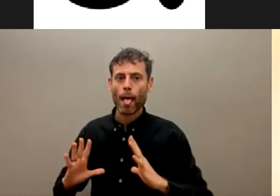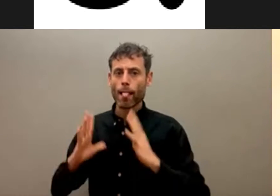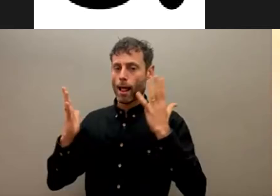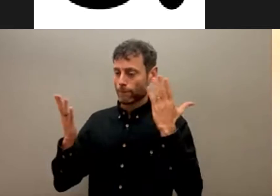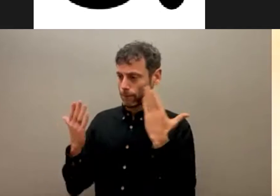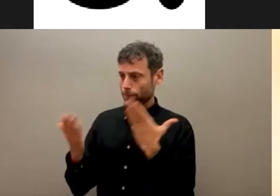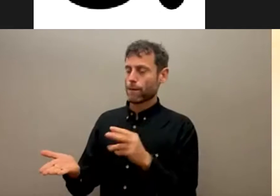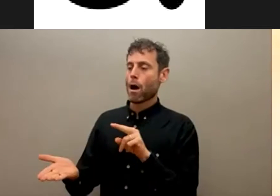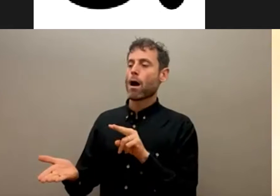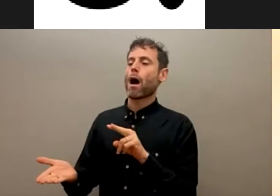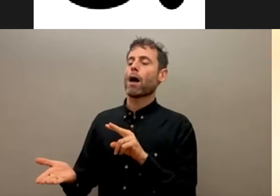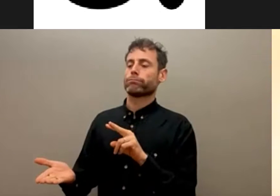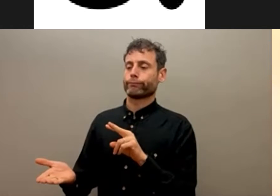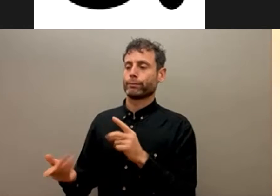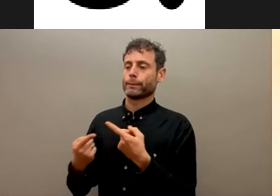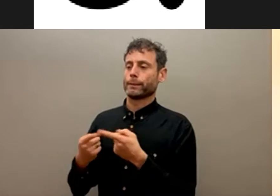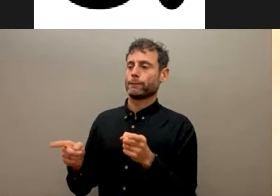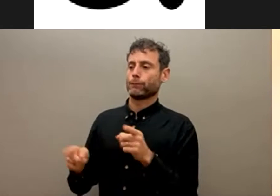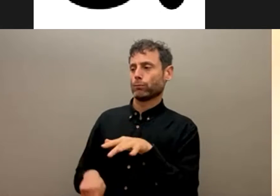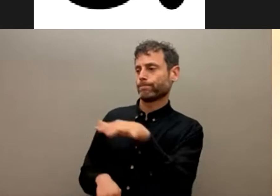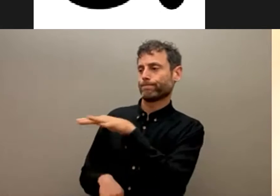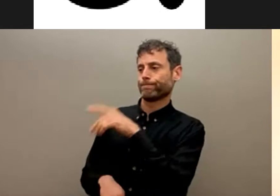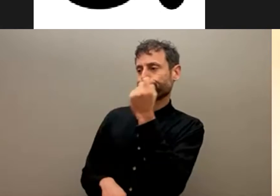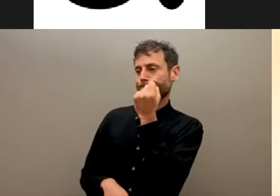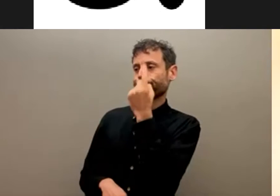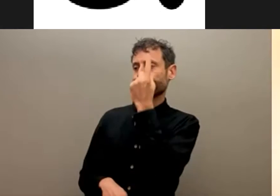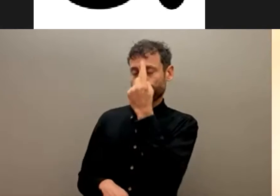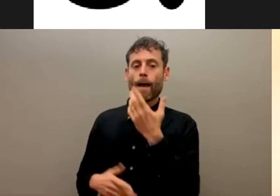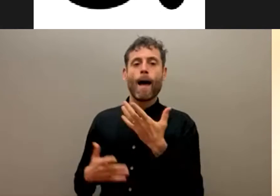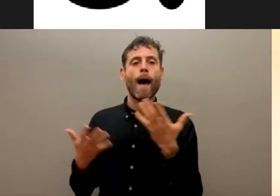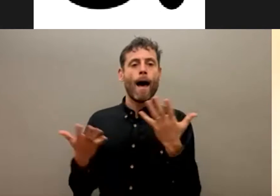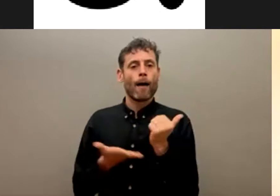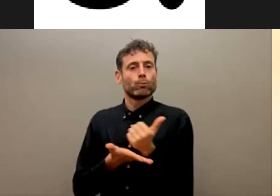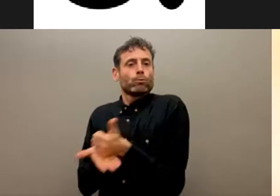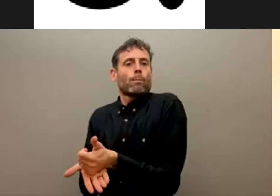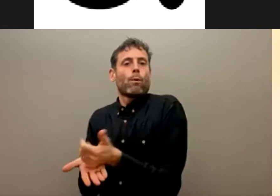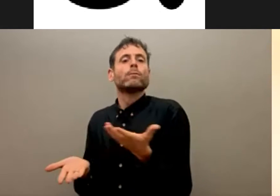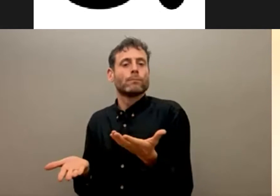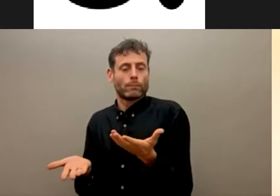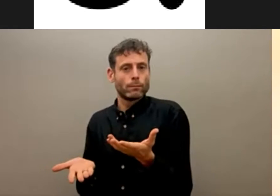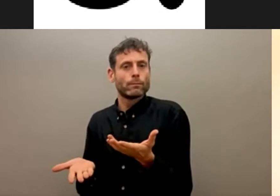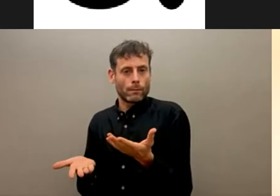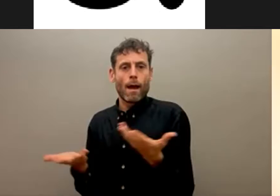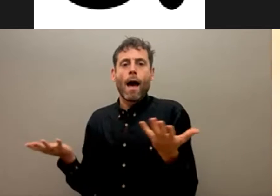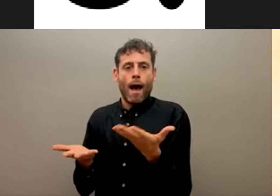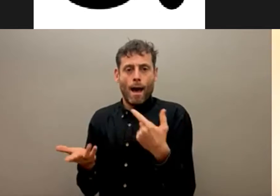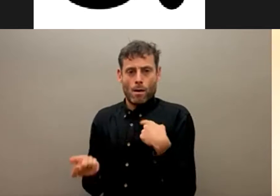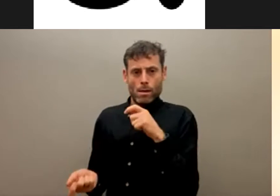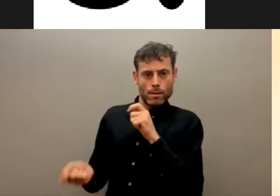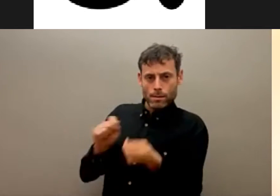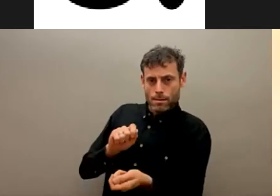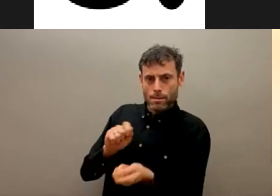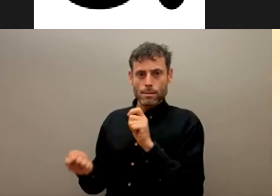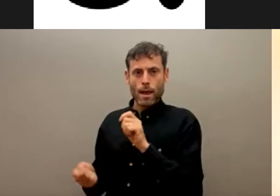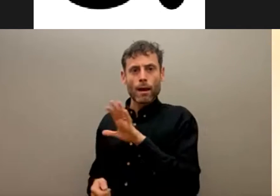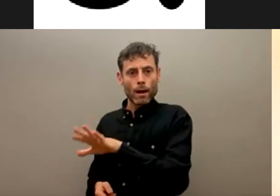of appreciating that difference. And when they are laying strategies, then they will be able to accommodate those differences or